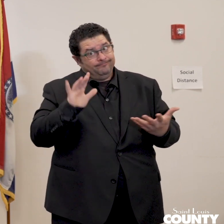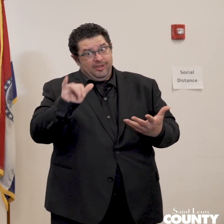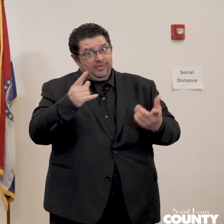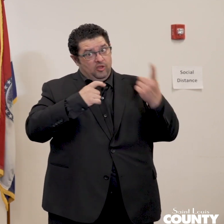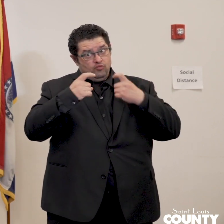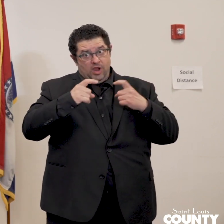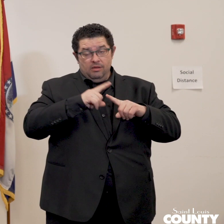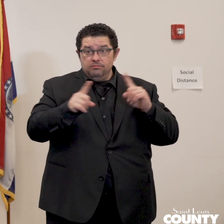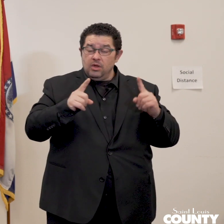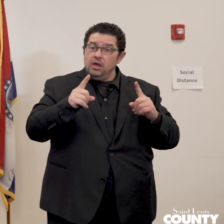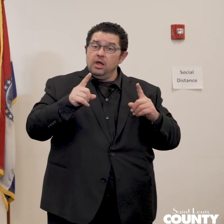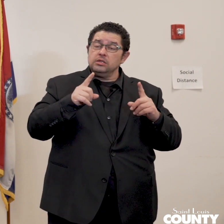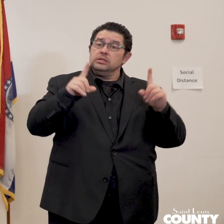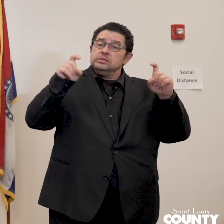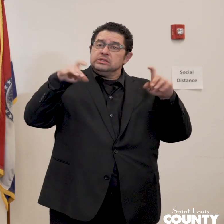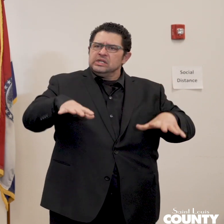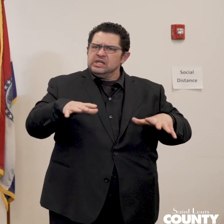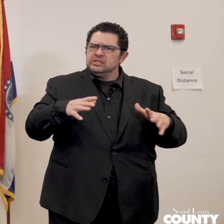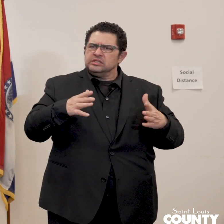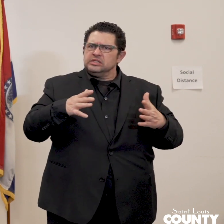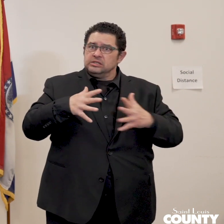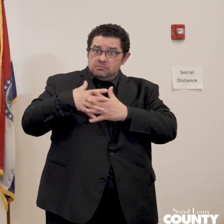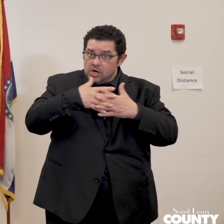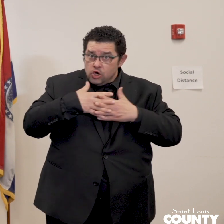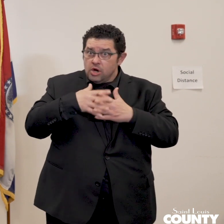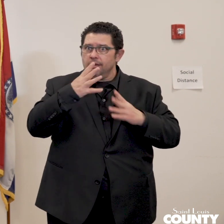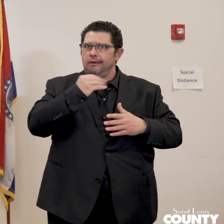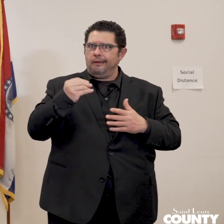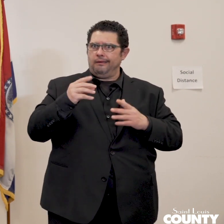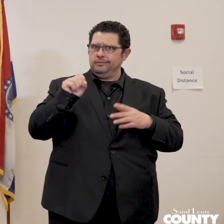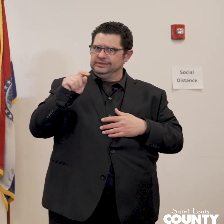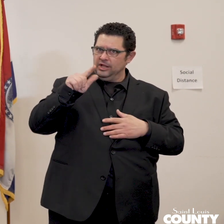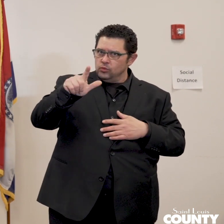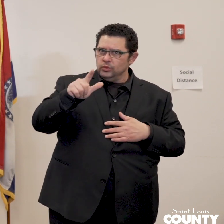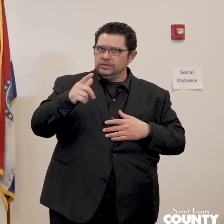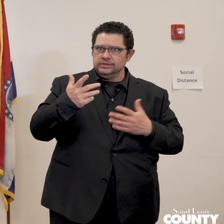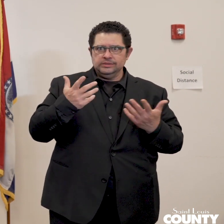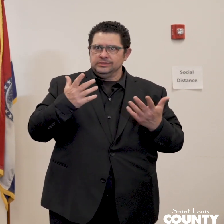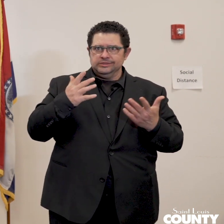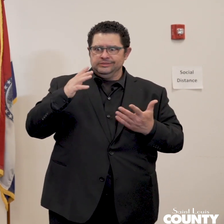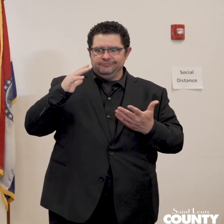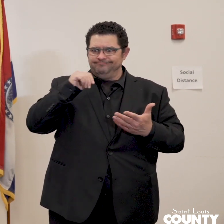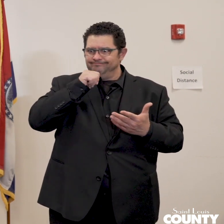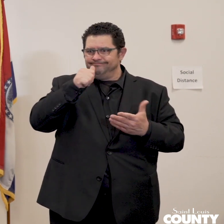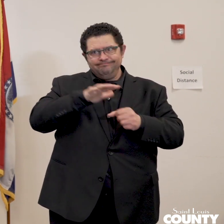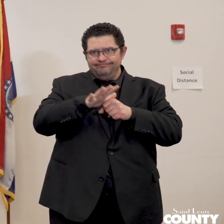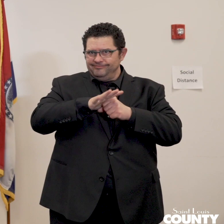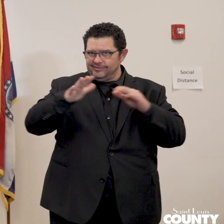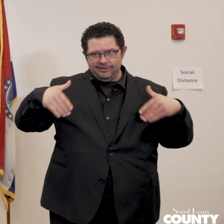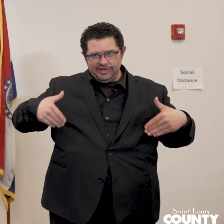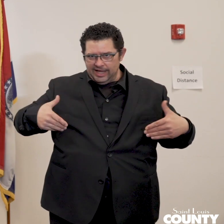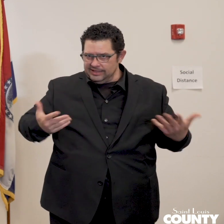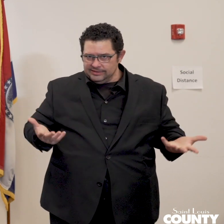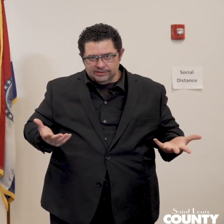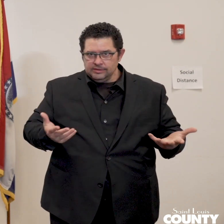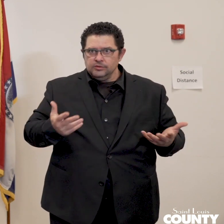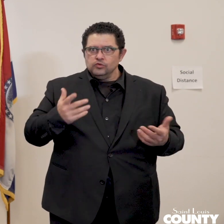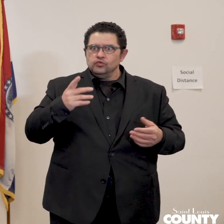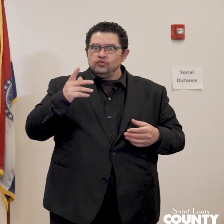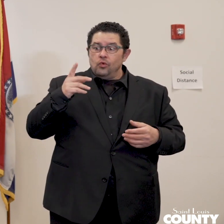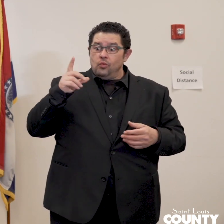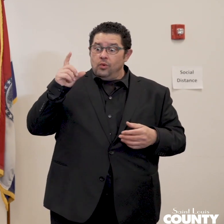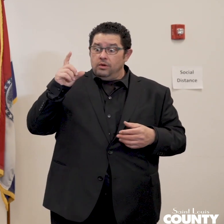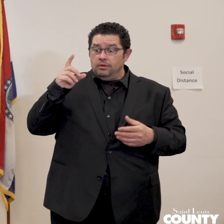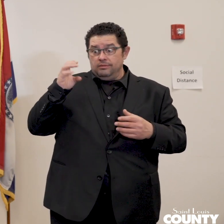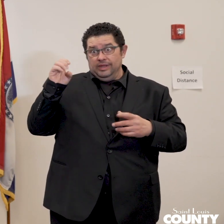country, and testing is inadequate in our community. The supply of testing materials is not keeping pace with the consumption and the need for those